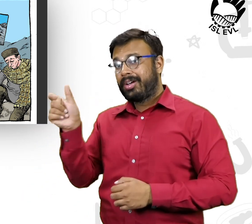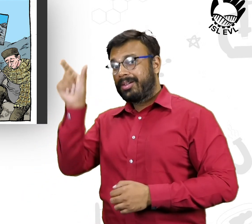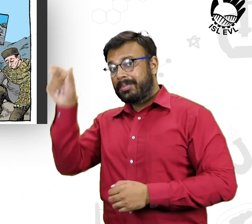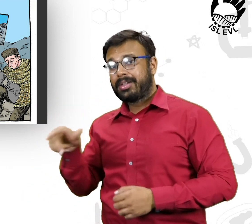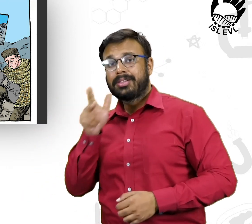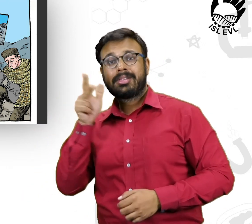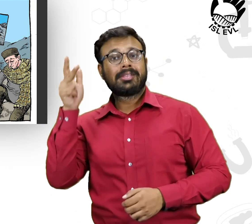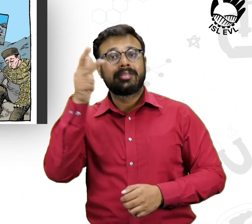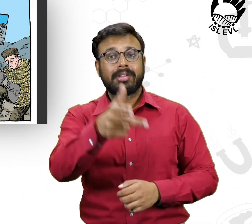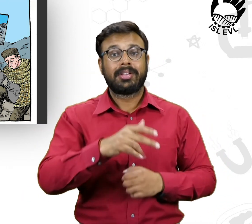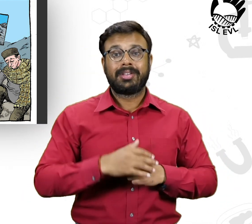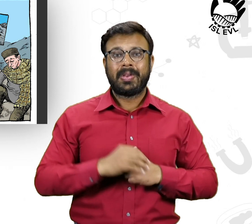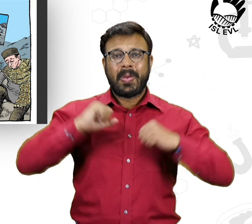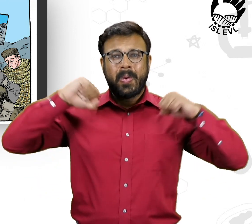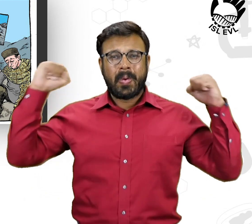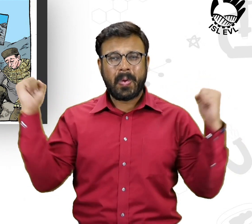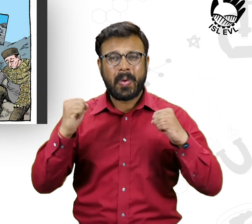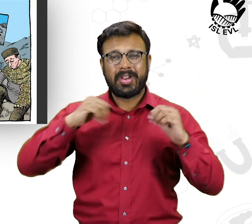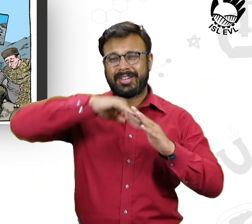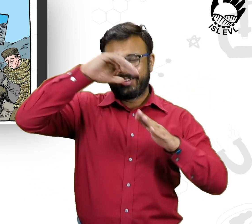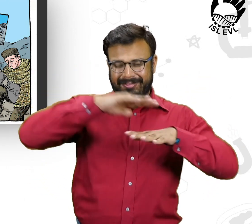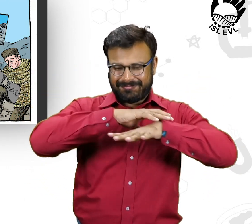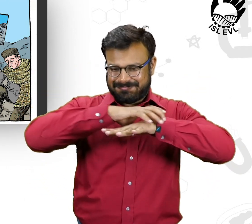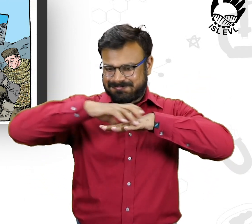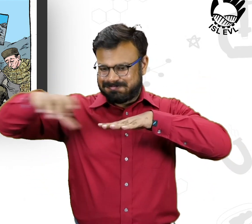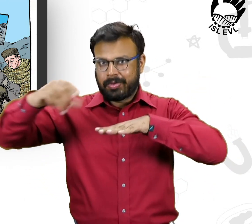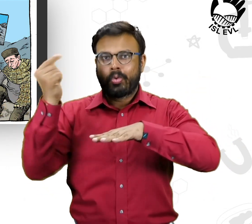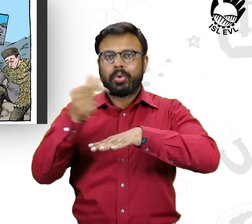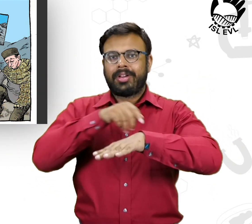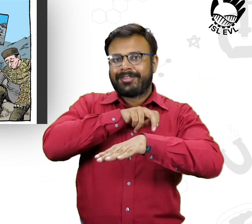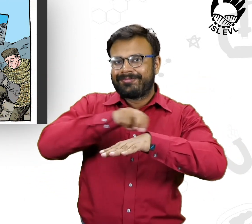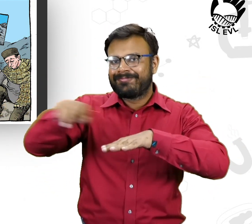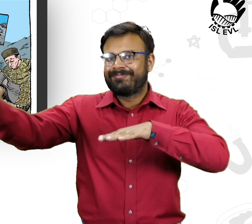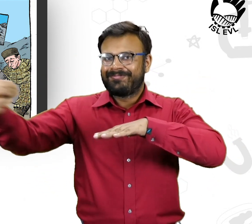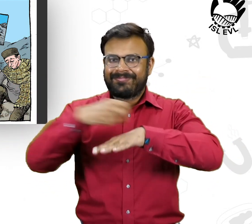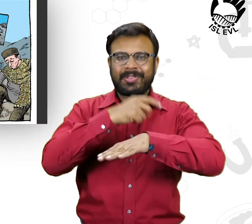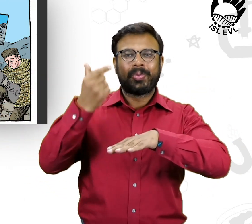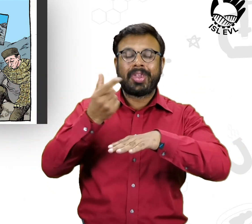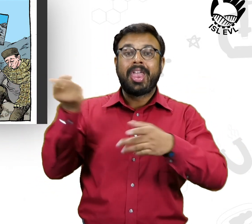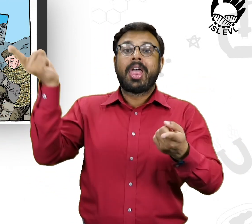As the glaciers are melting, the ice bridges are disappearing.